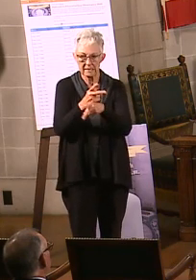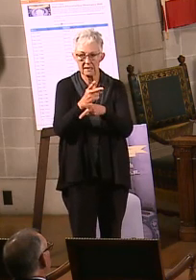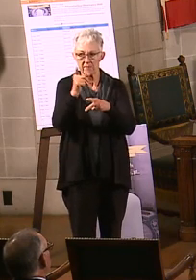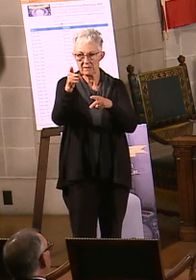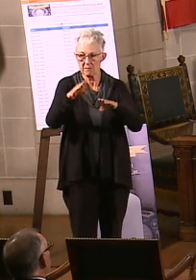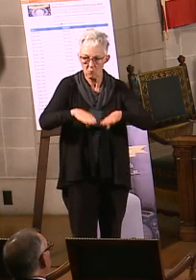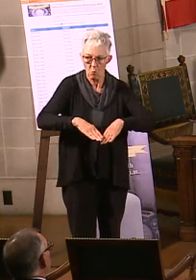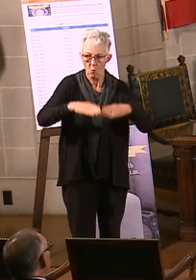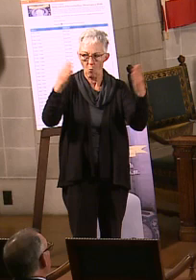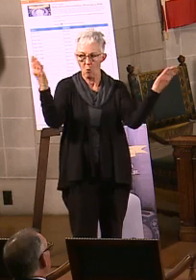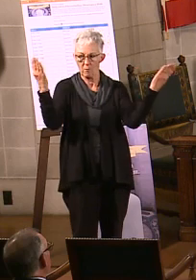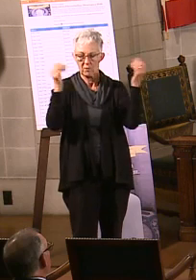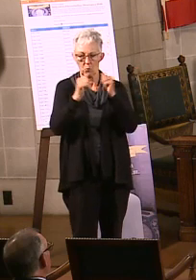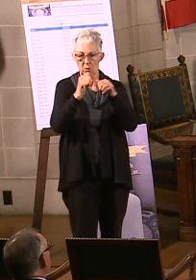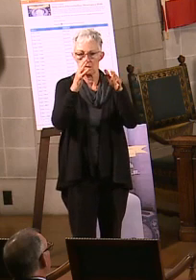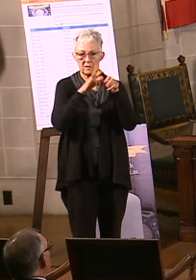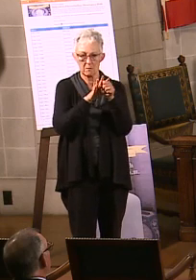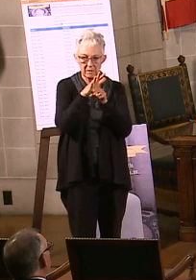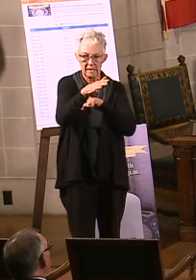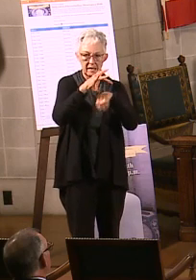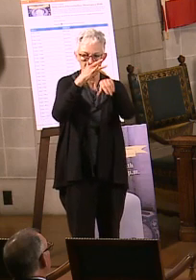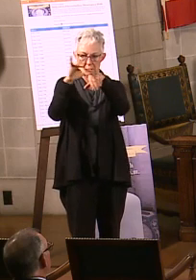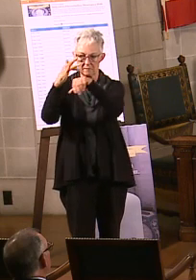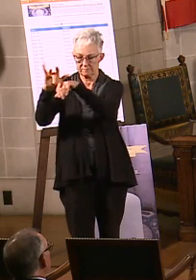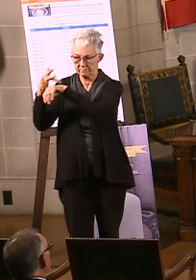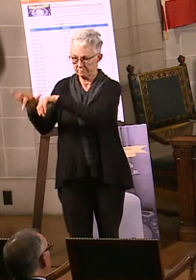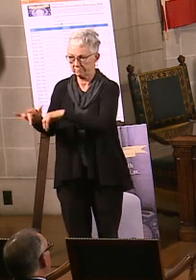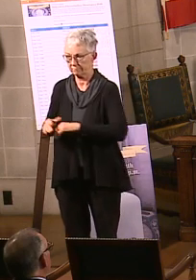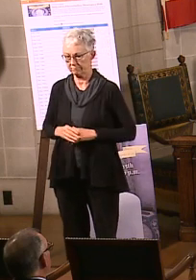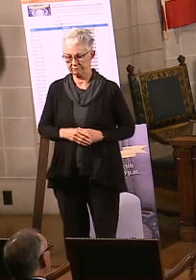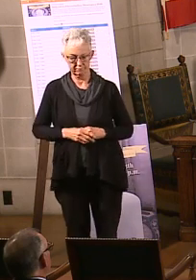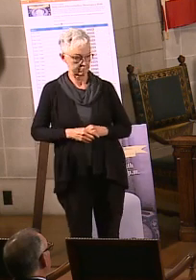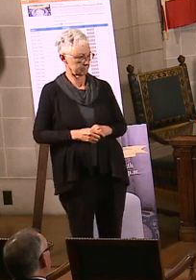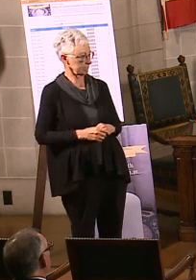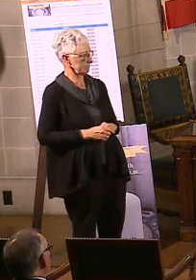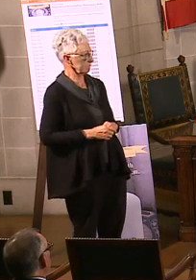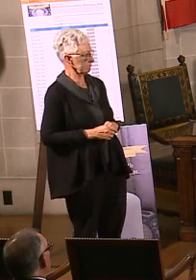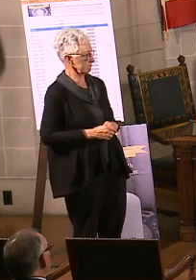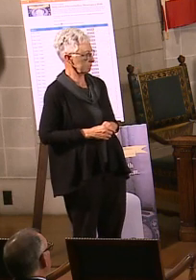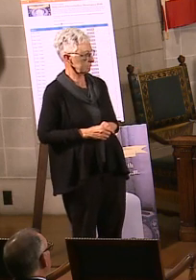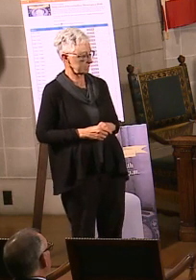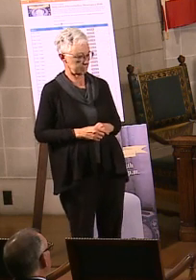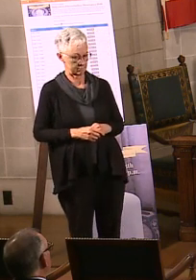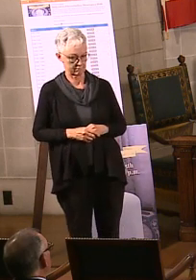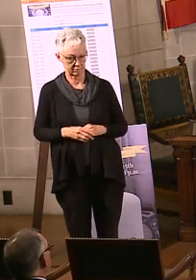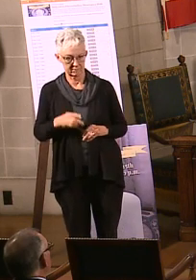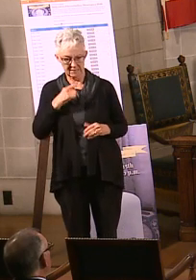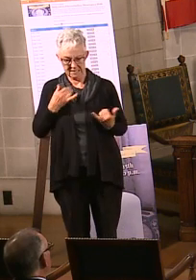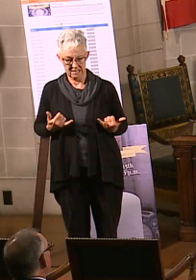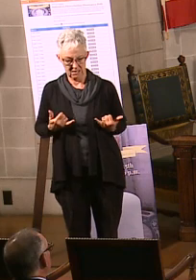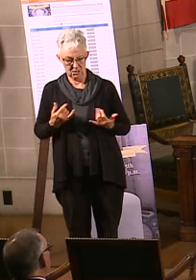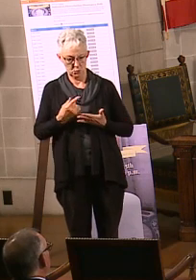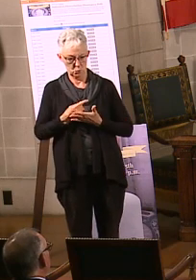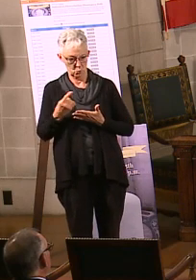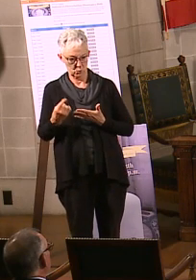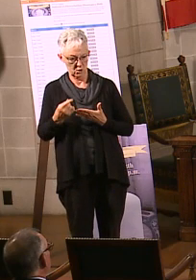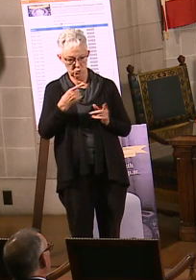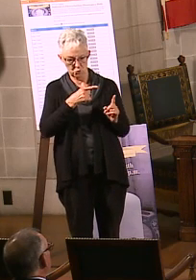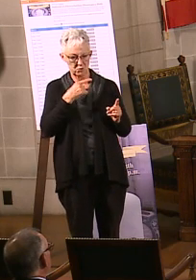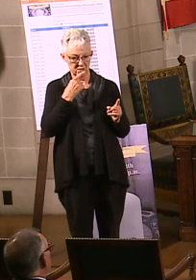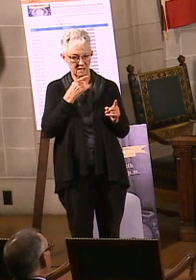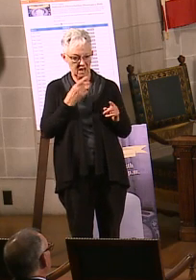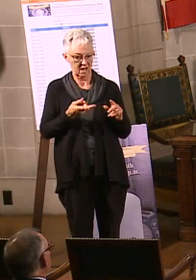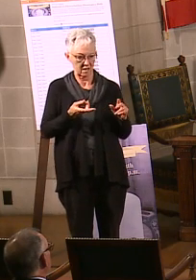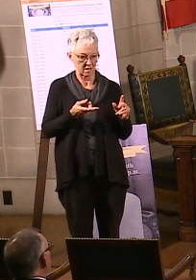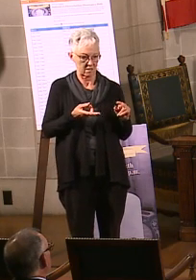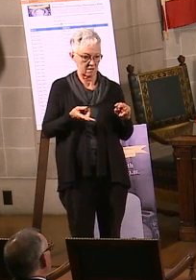daily highs, earlier this week, you twice cited, I think I answered this, twice cited increased testing. Are you suggesting substantial increases in